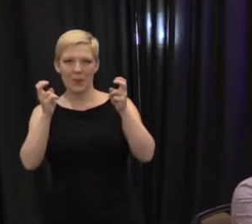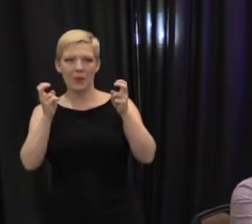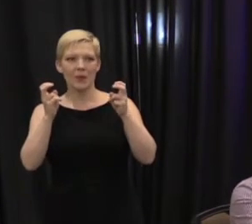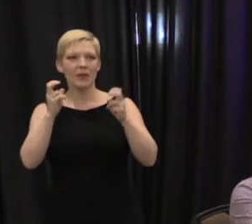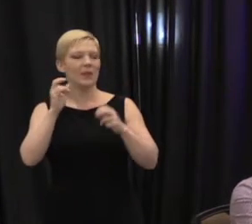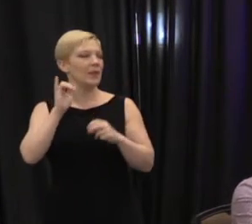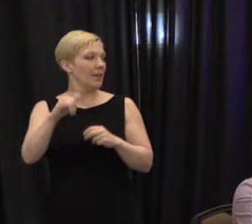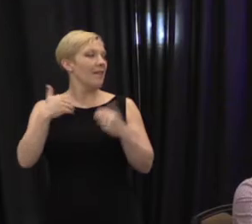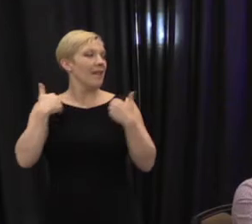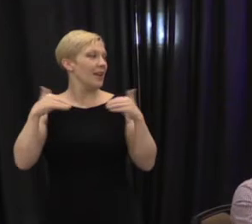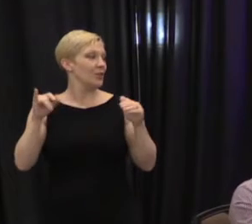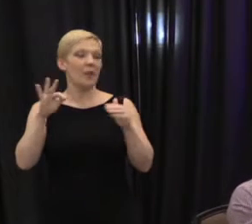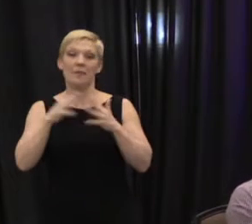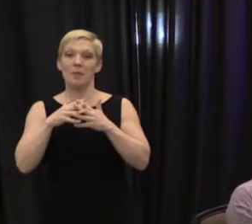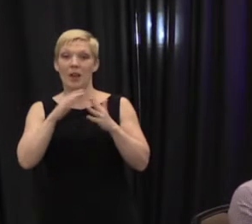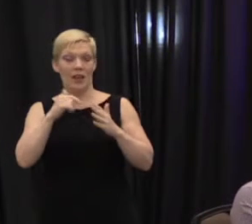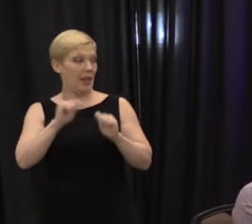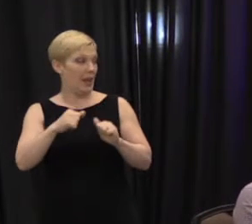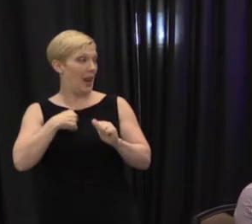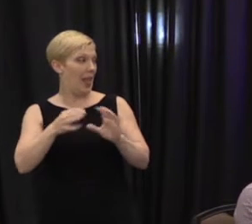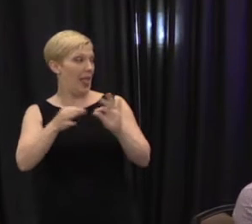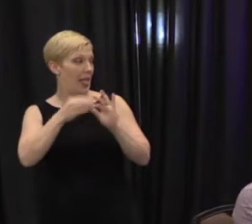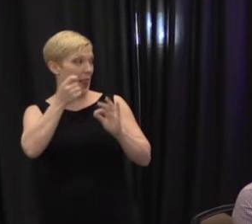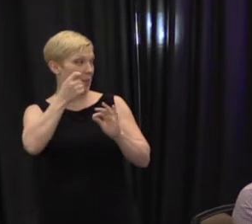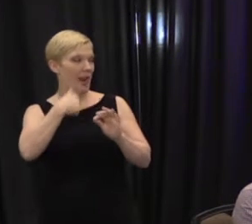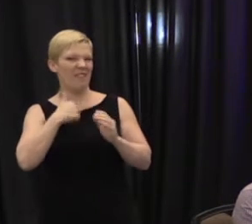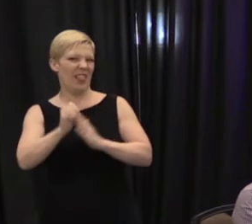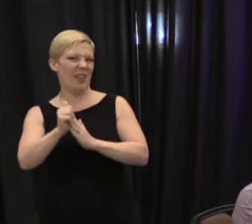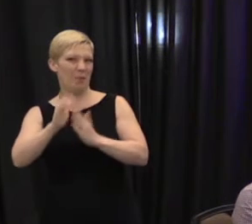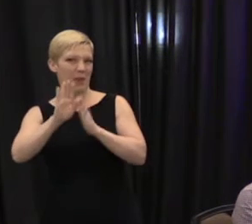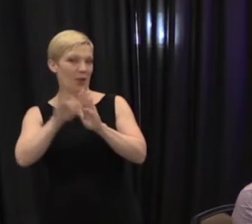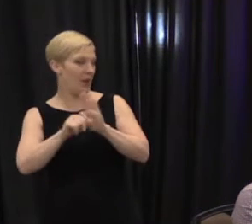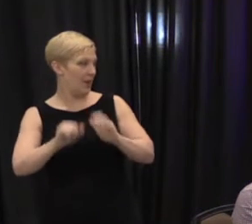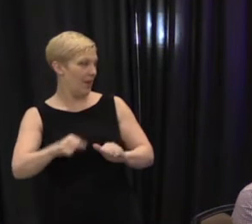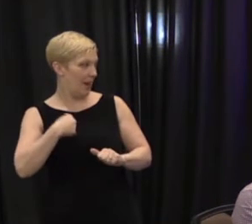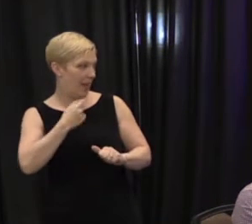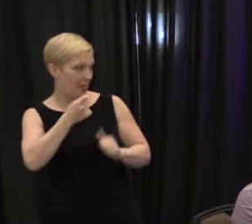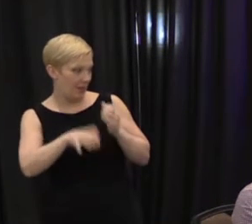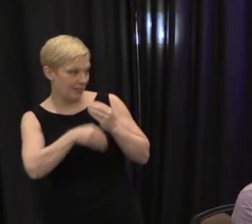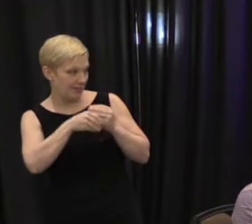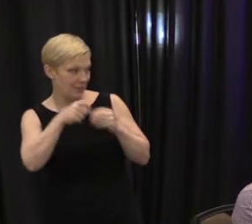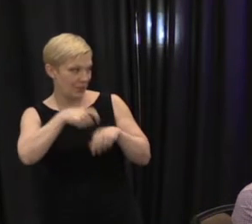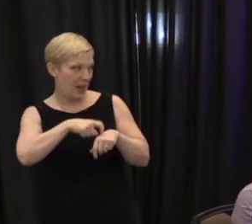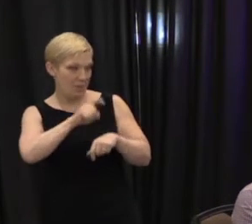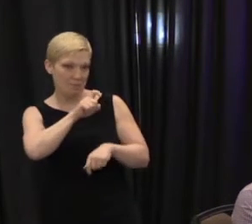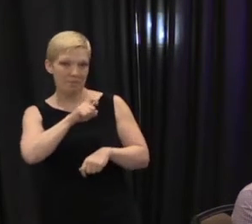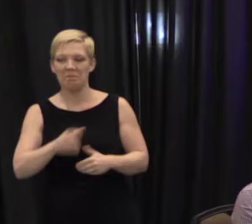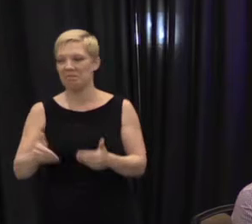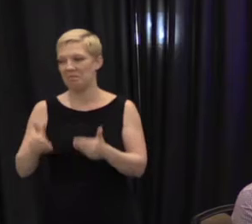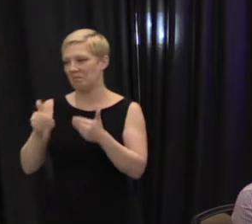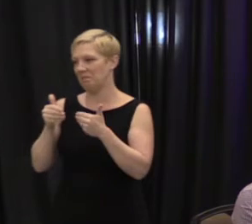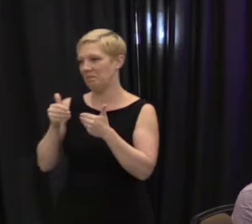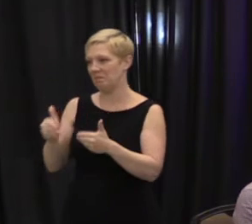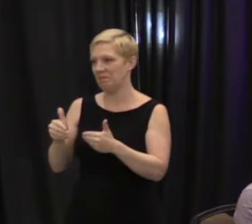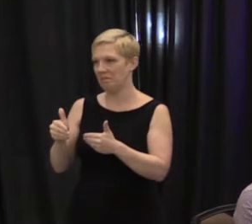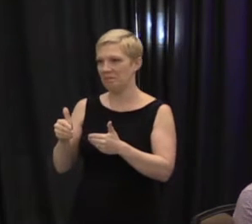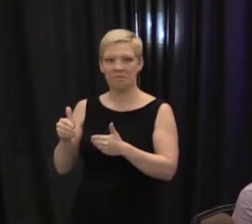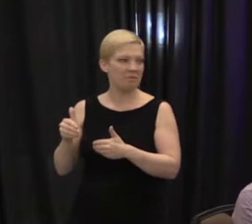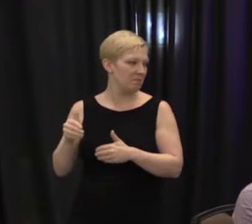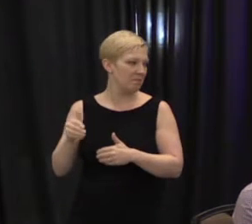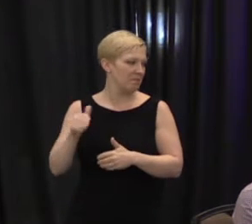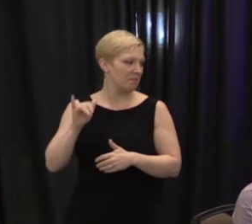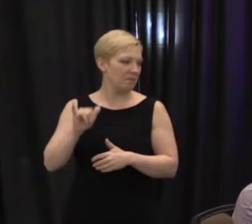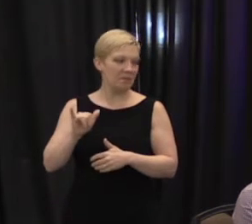Angels in America for a second. I also have a theater background. Can I not? Do you want me not to? Am I done? Go ahead, take okay. a minute. That was one. That was